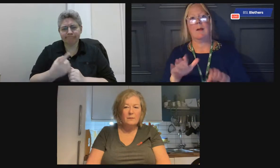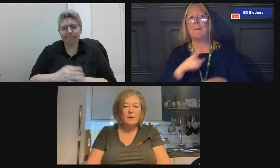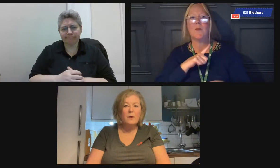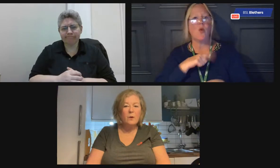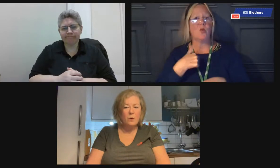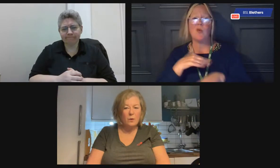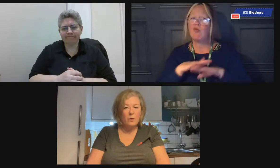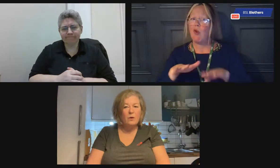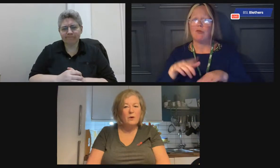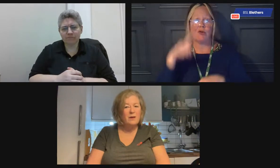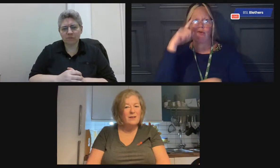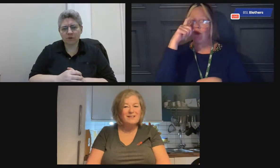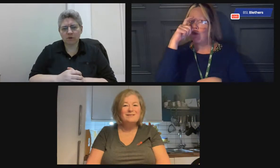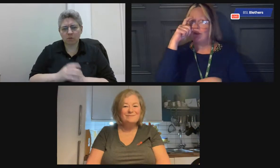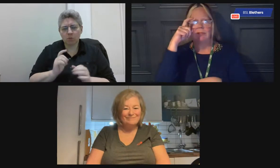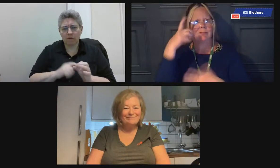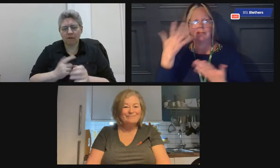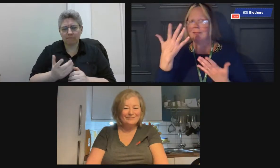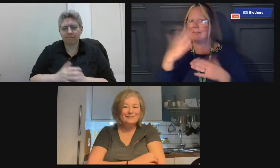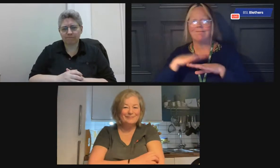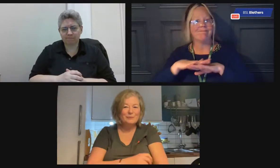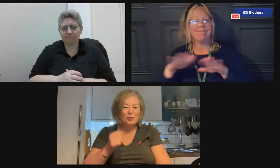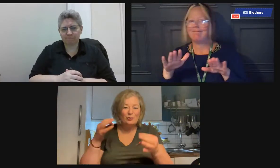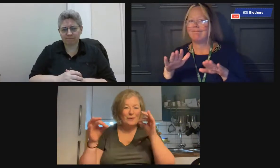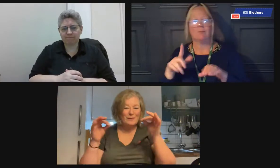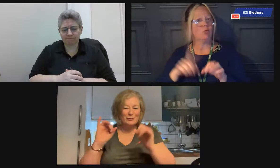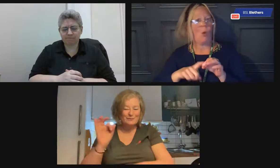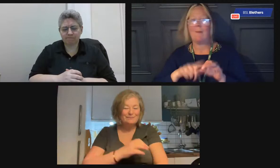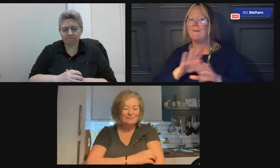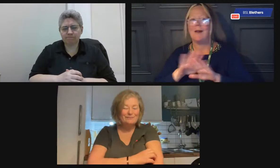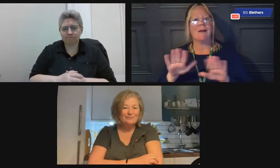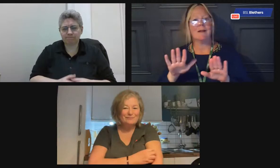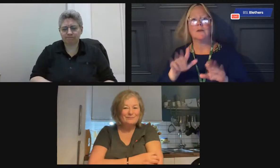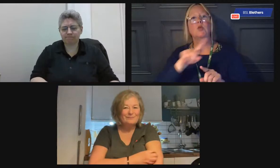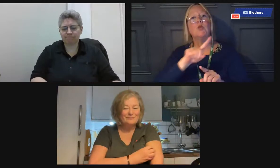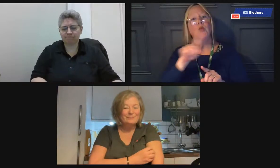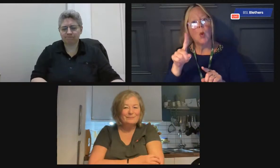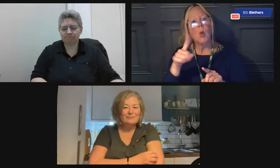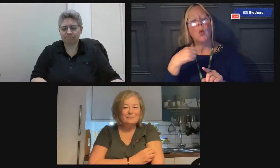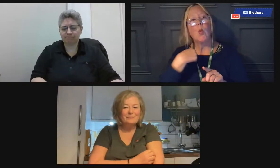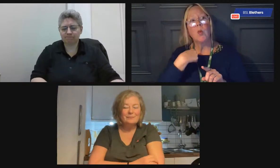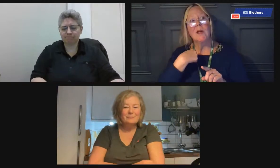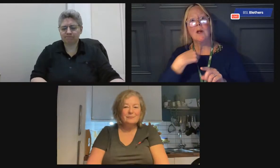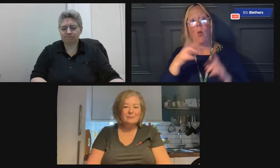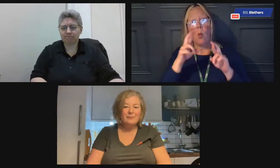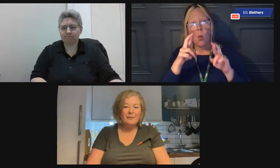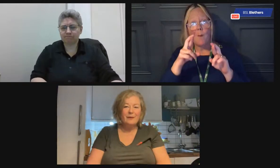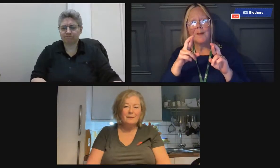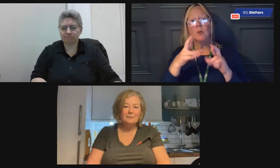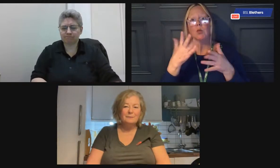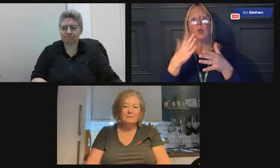give medical advice Yeah, or information because we are not nurses. yeah. We're not qualified.